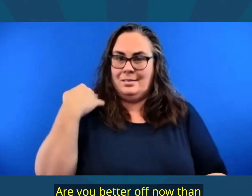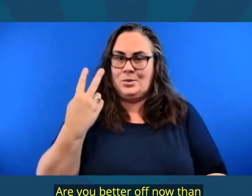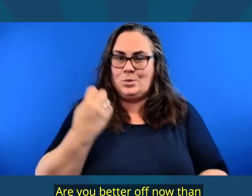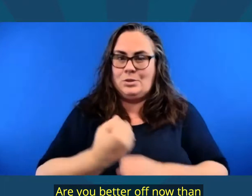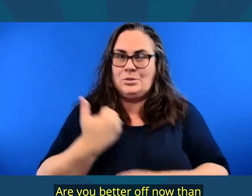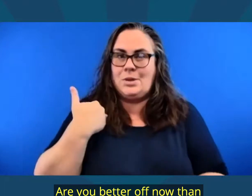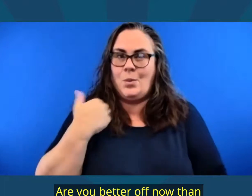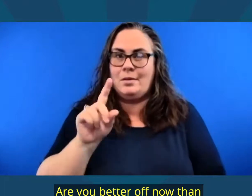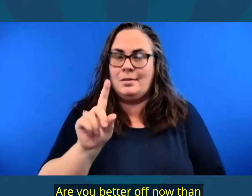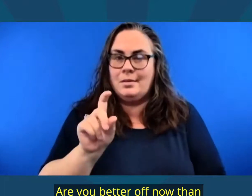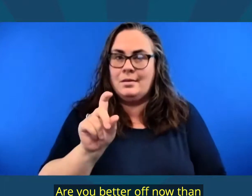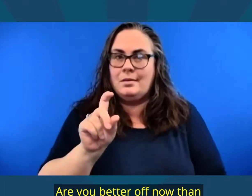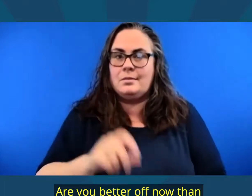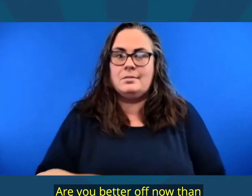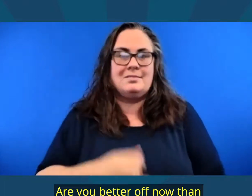2 years ago?